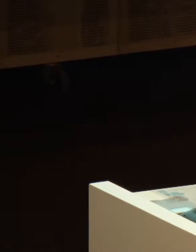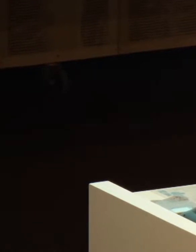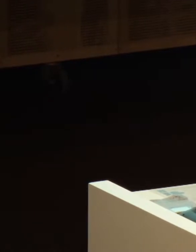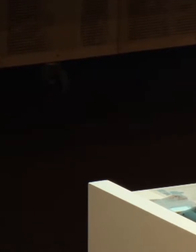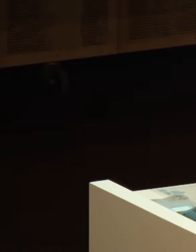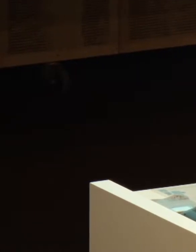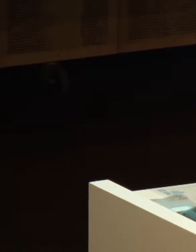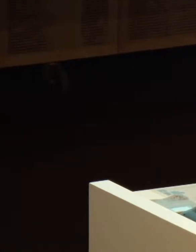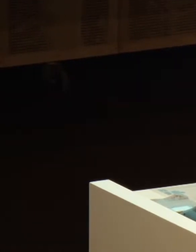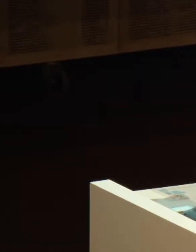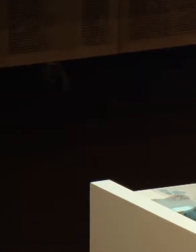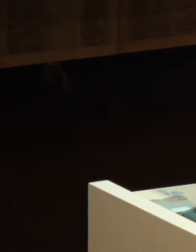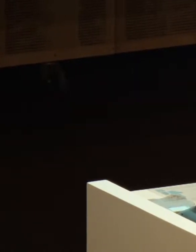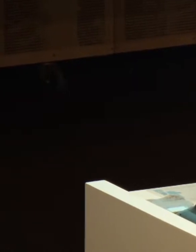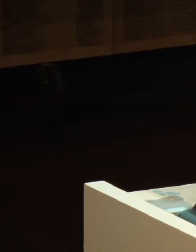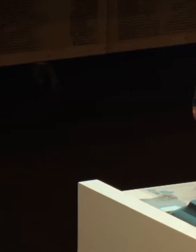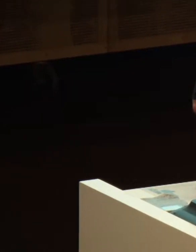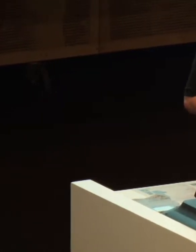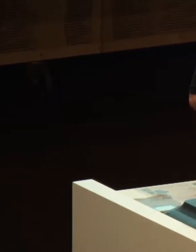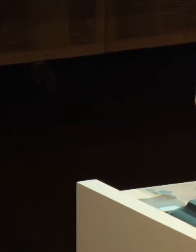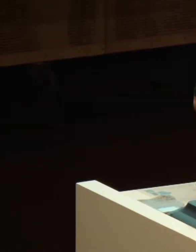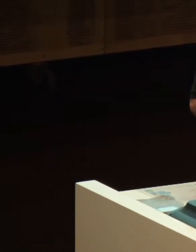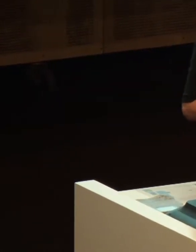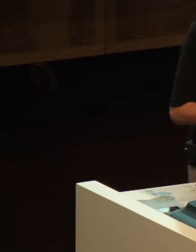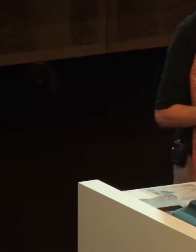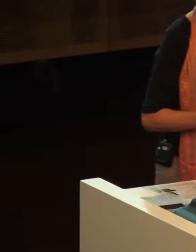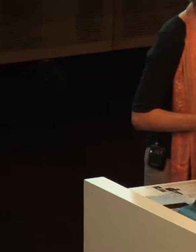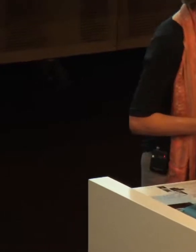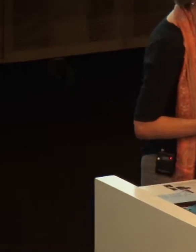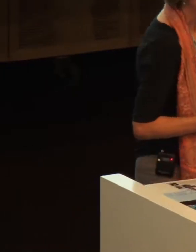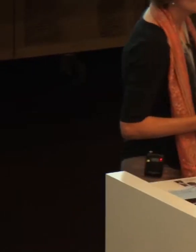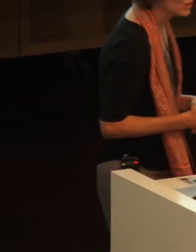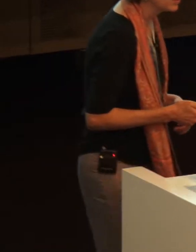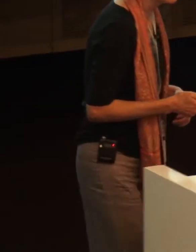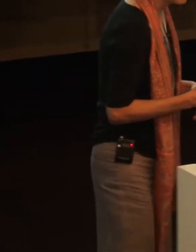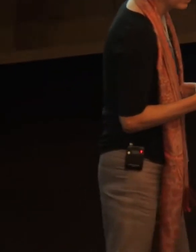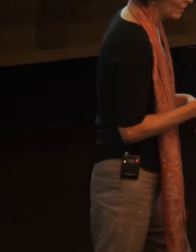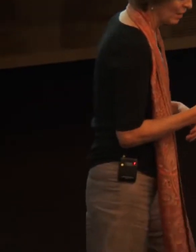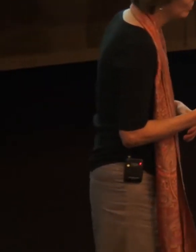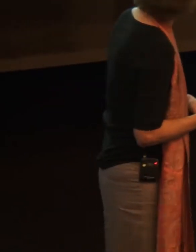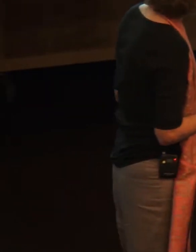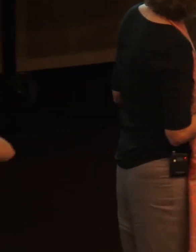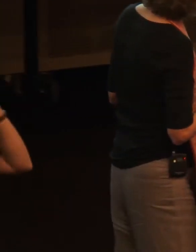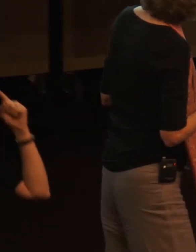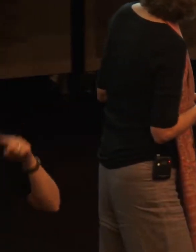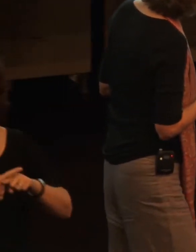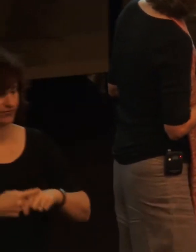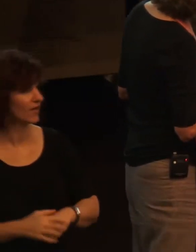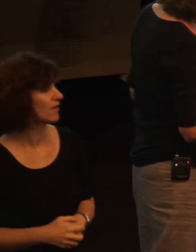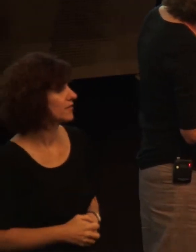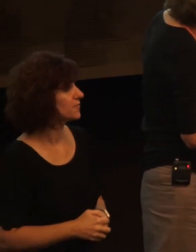together and putting language together? What do we do with those types of results? So a lot of our research has